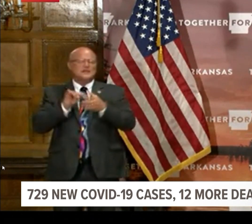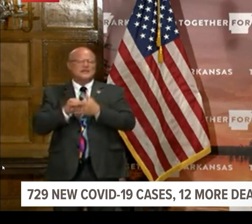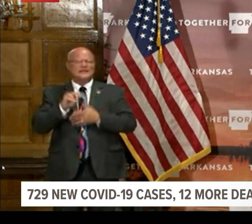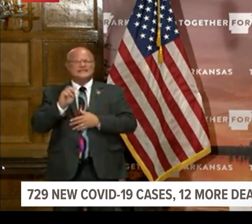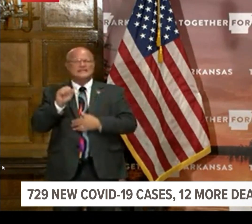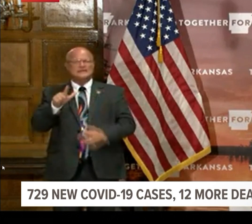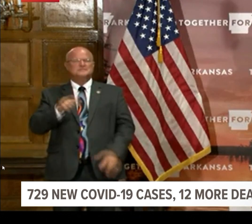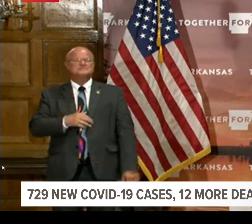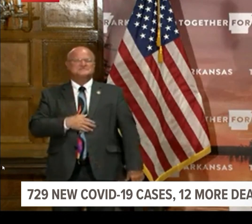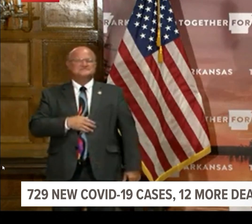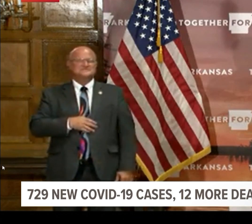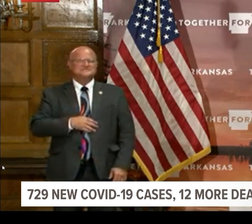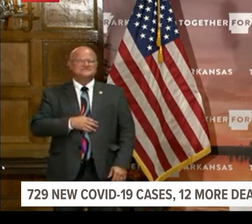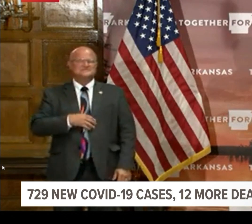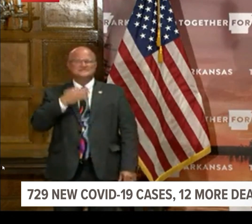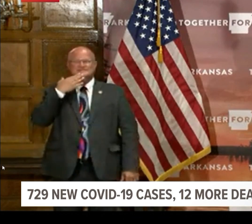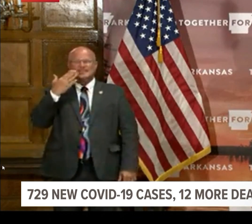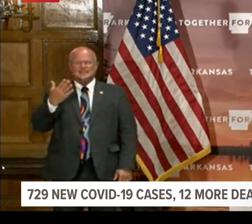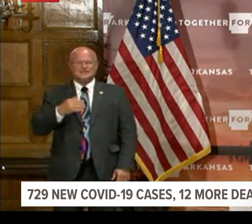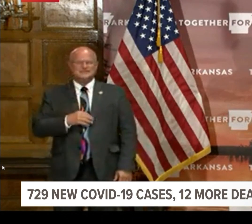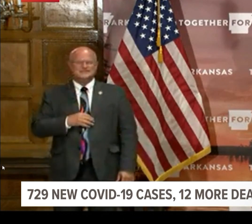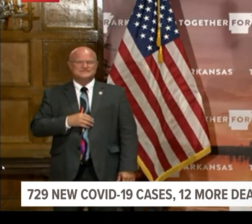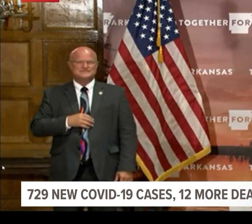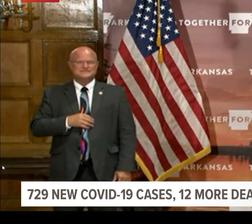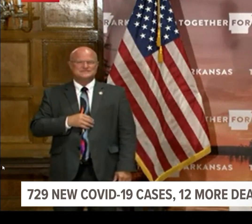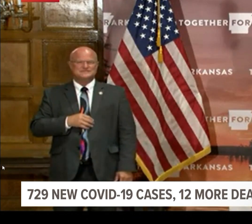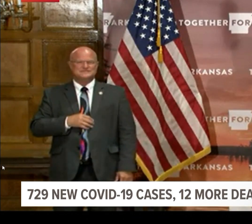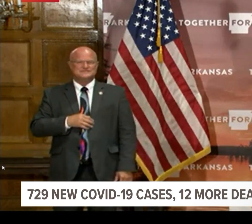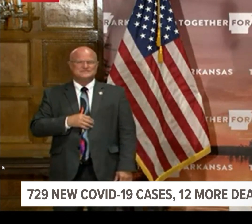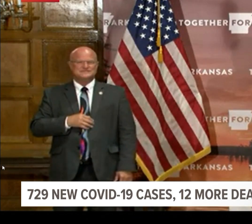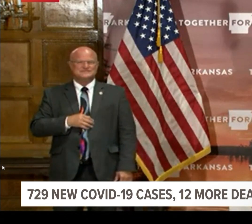Neil. Thank you, sir.